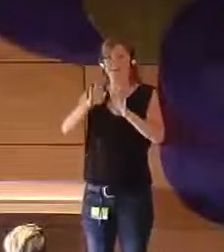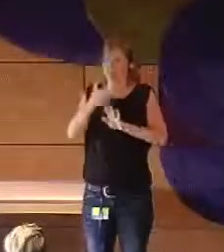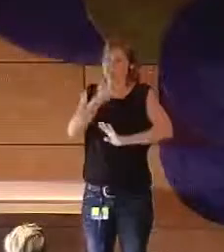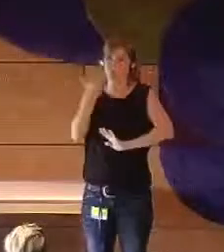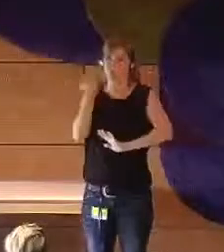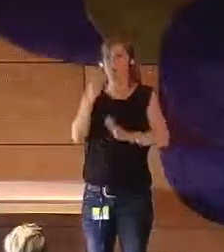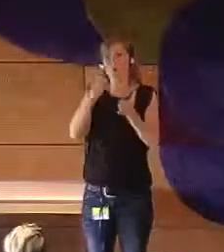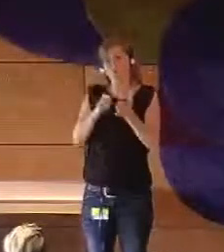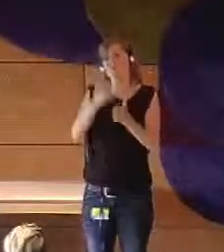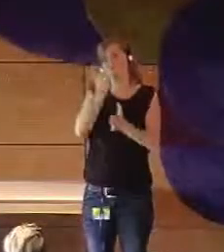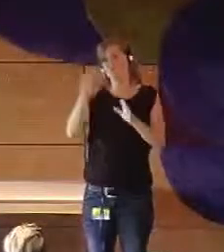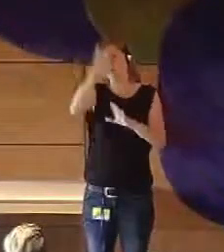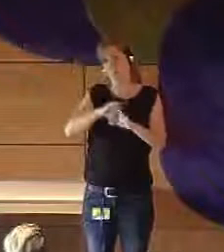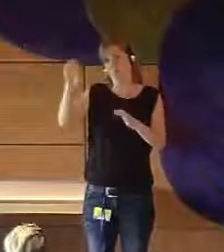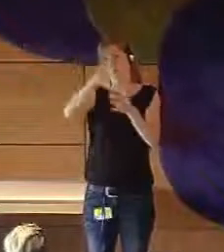Sorry.